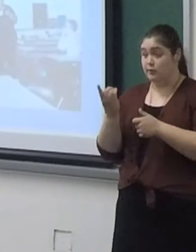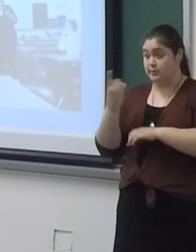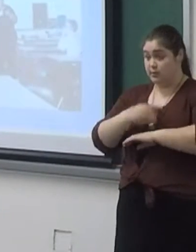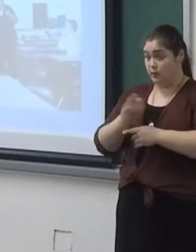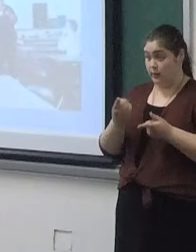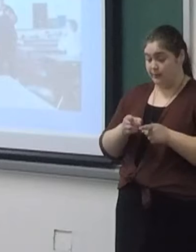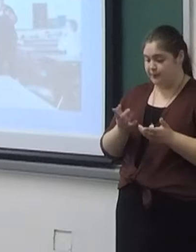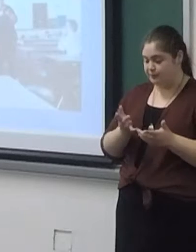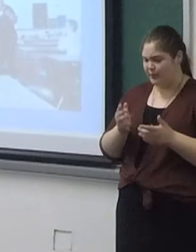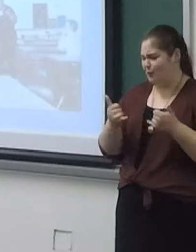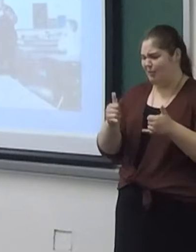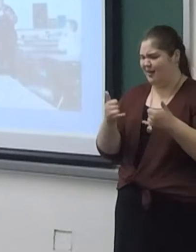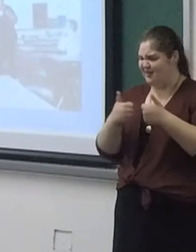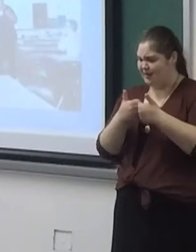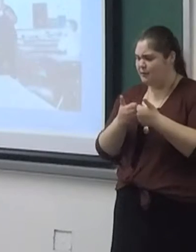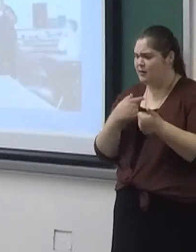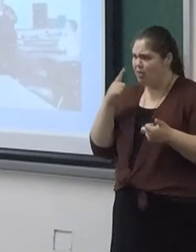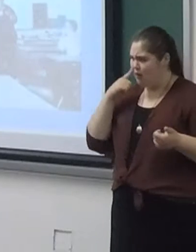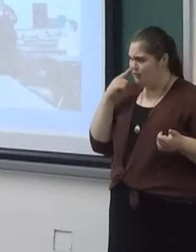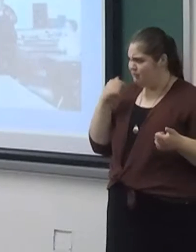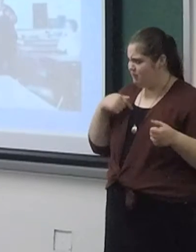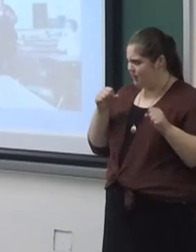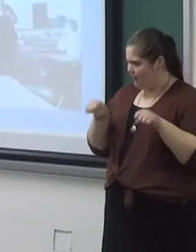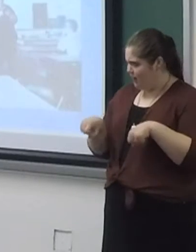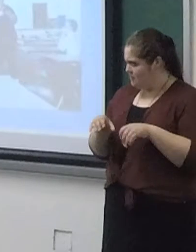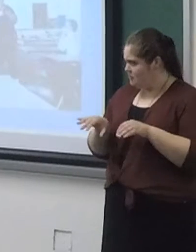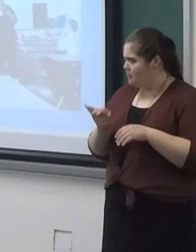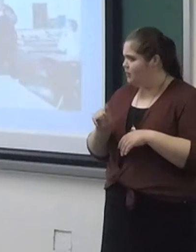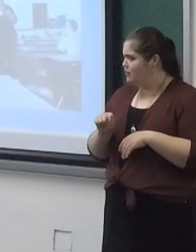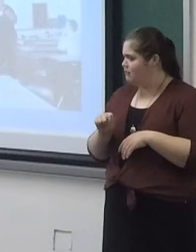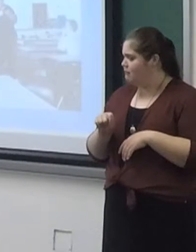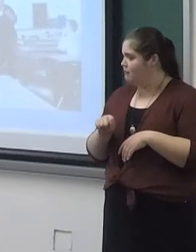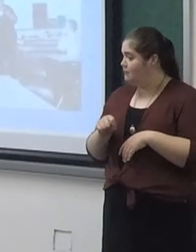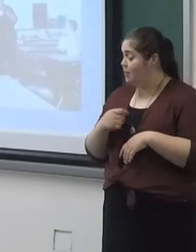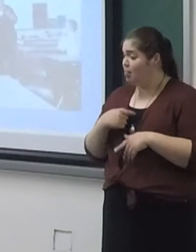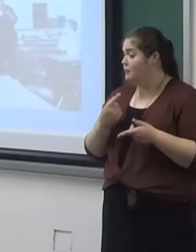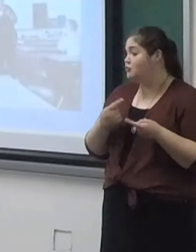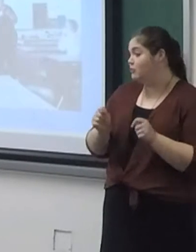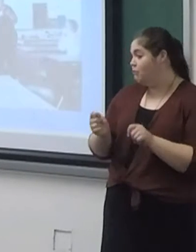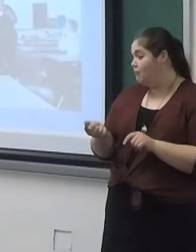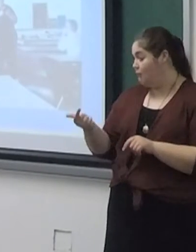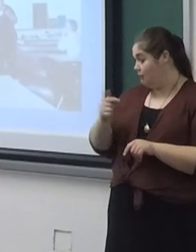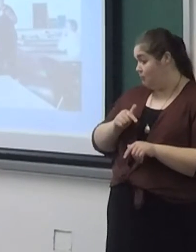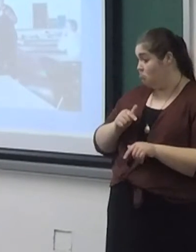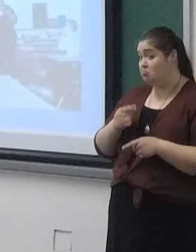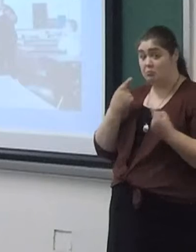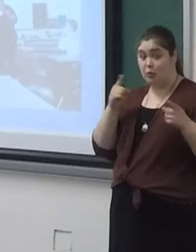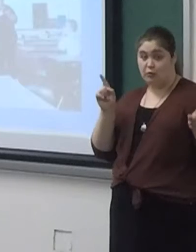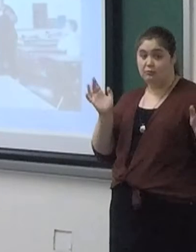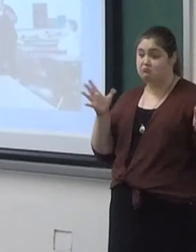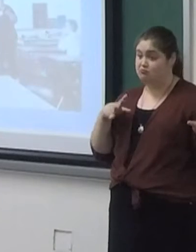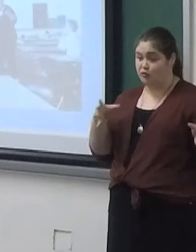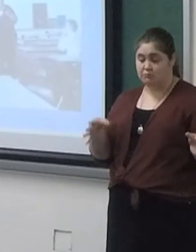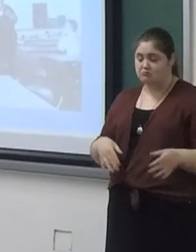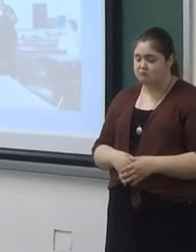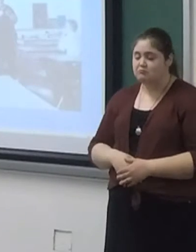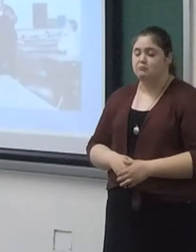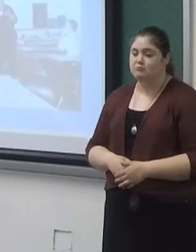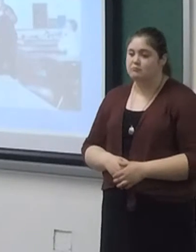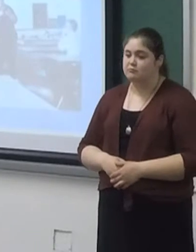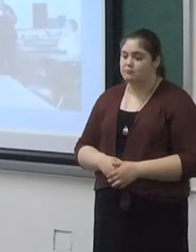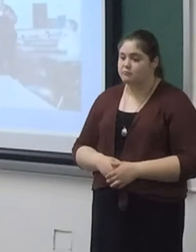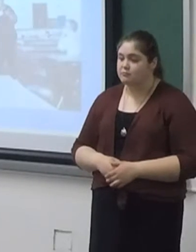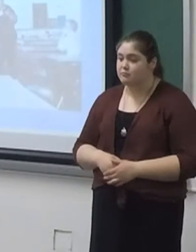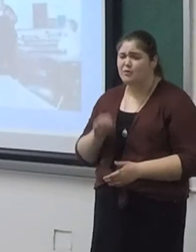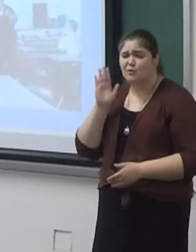playing Monopoly or something, and I realized I could do it. So I was like, hey, let me take a stab at it, and it worked out. And like we said, you will